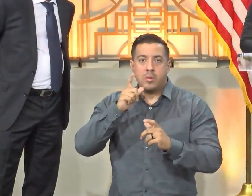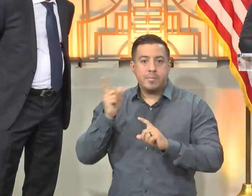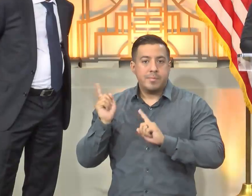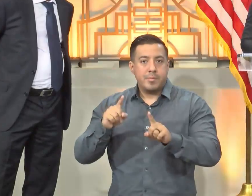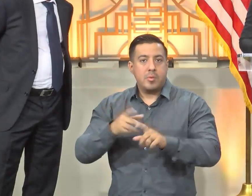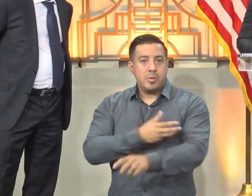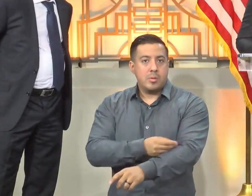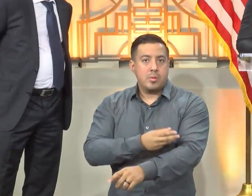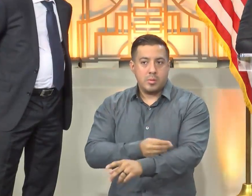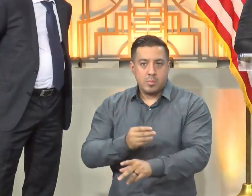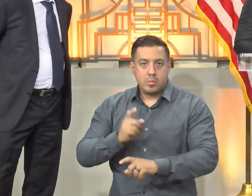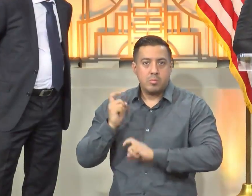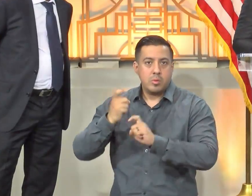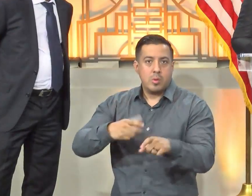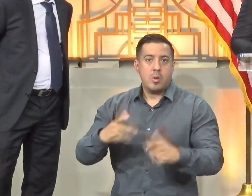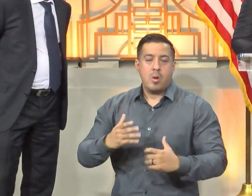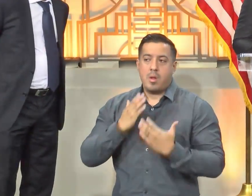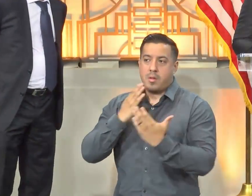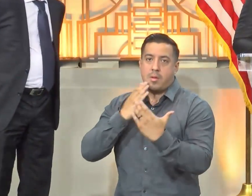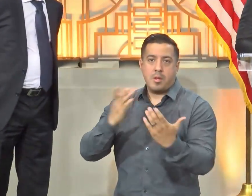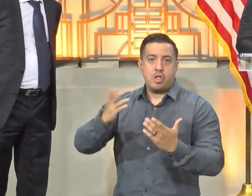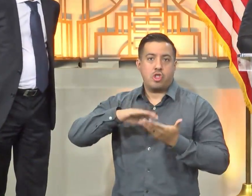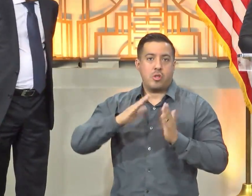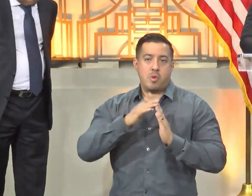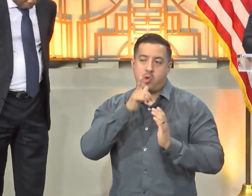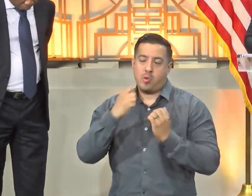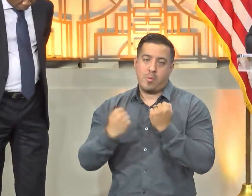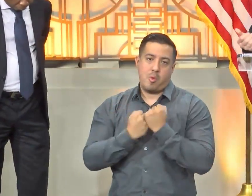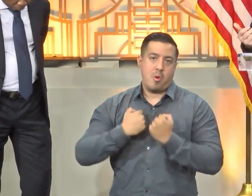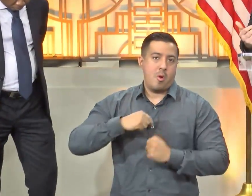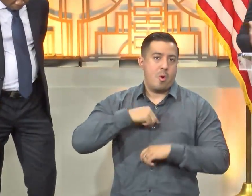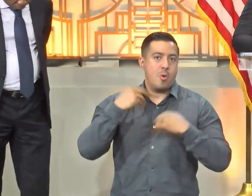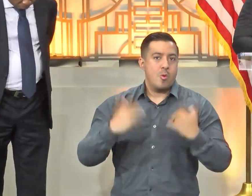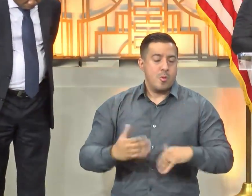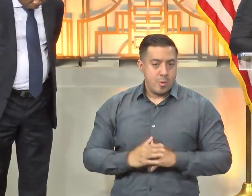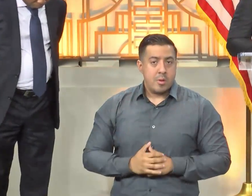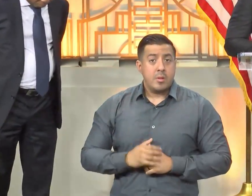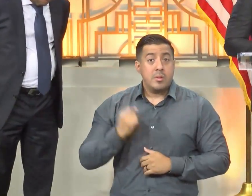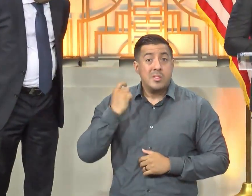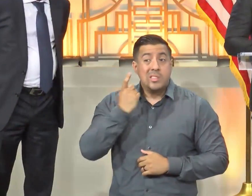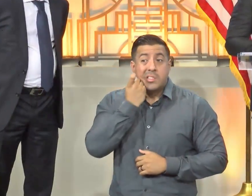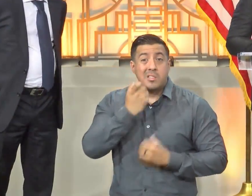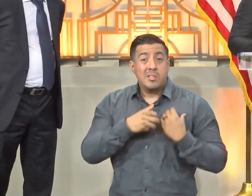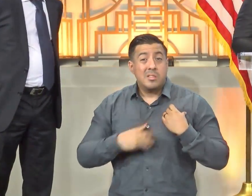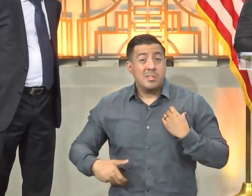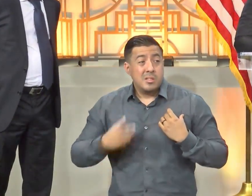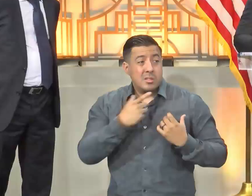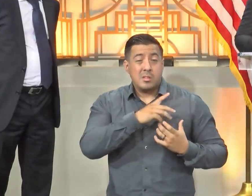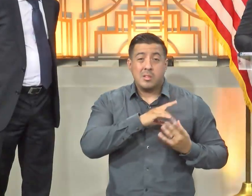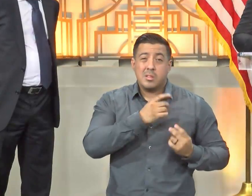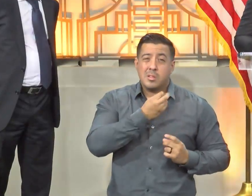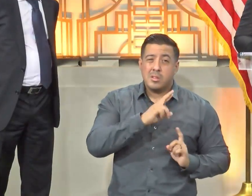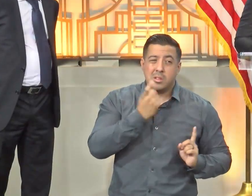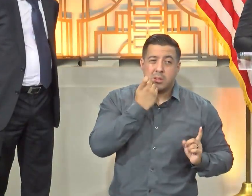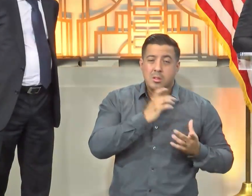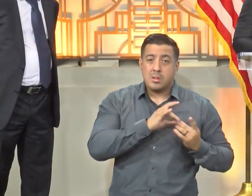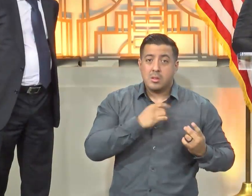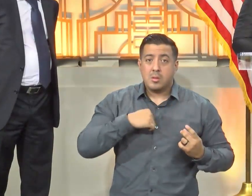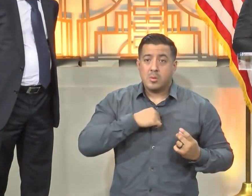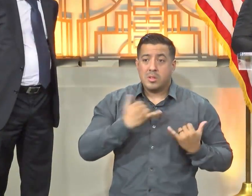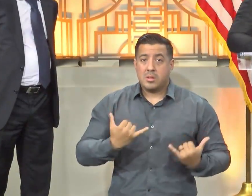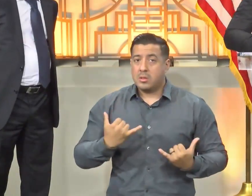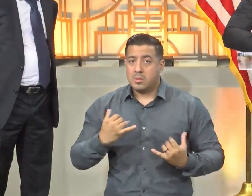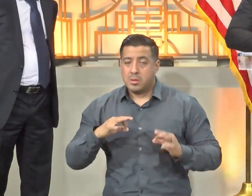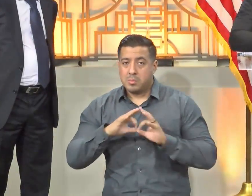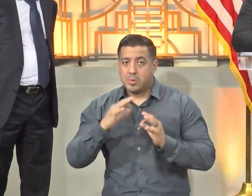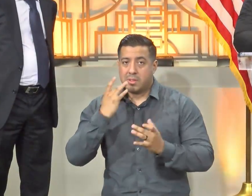and we can't thank our community enough for coming out and supporting us. However, like Mayor Turner said and Dr. Persse said, we are in critical need of blood right